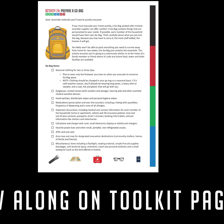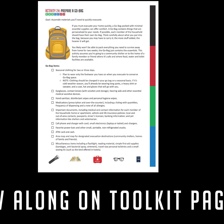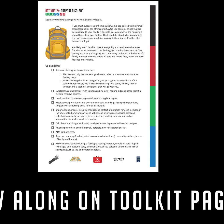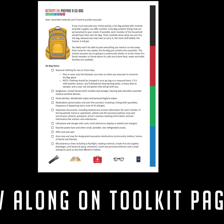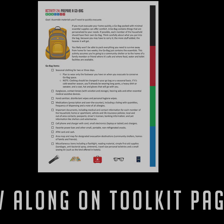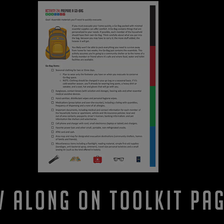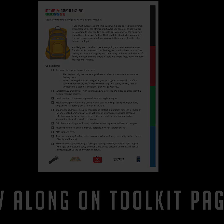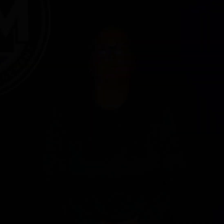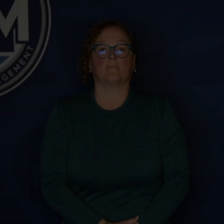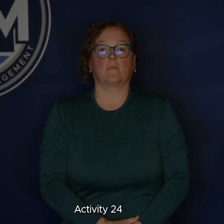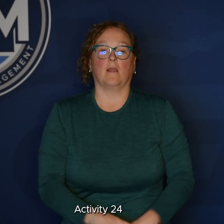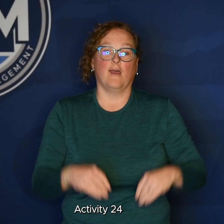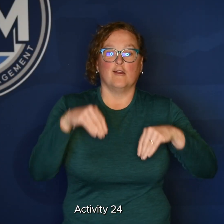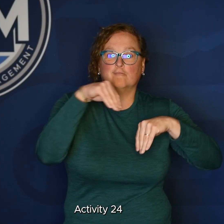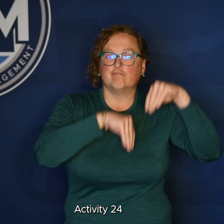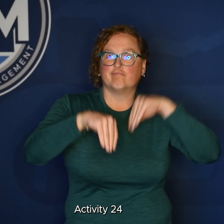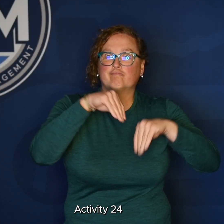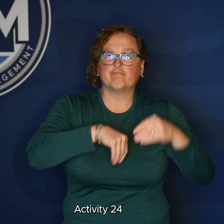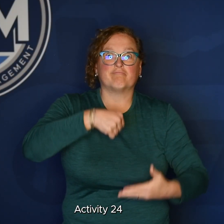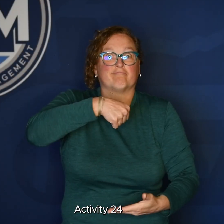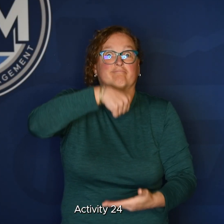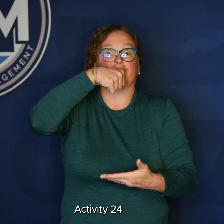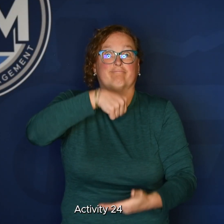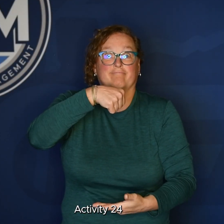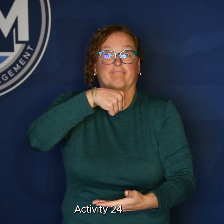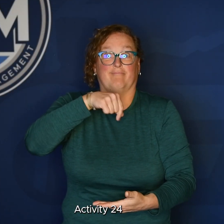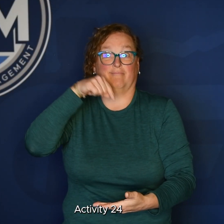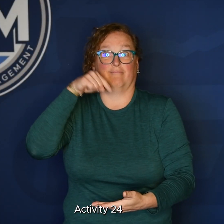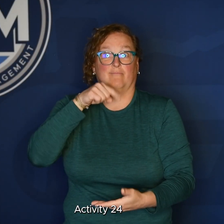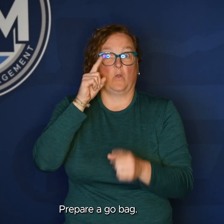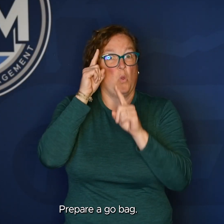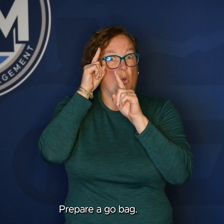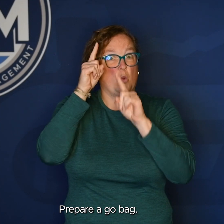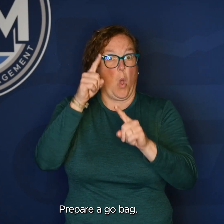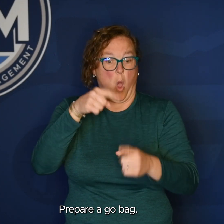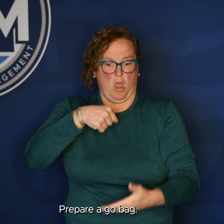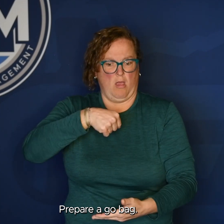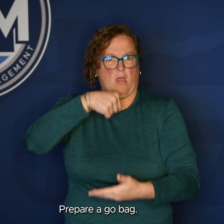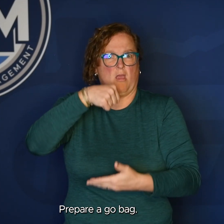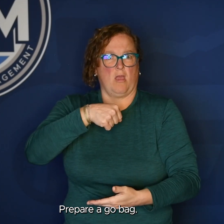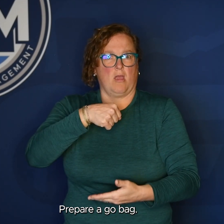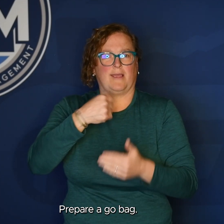81. Activity 24. Prepare a go bag.